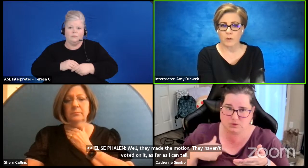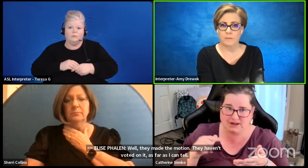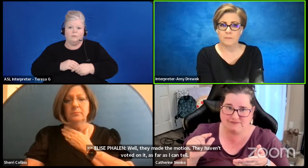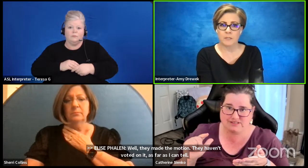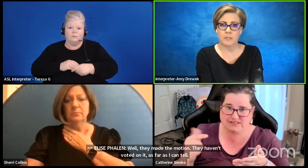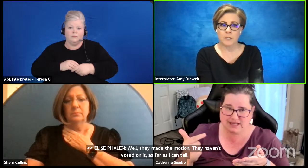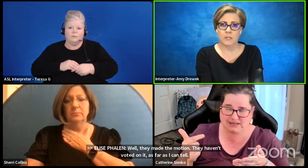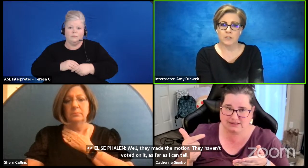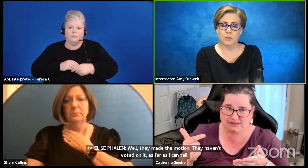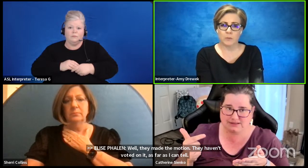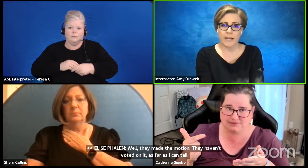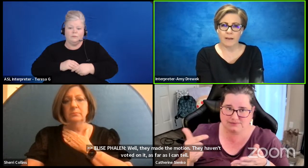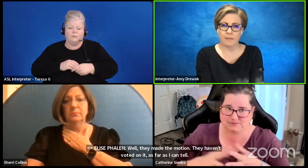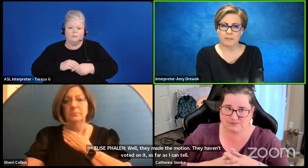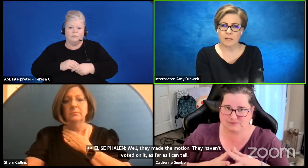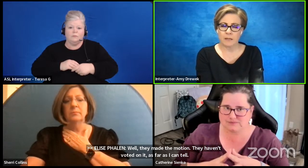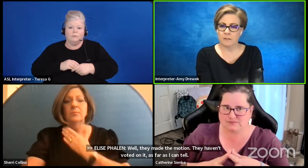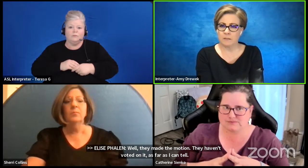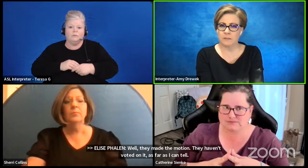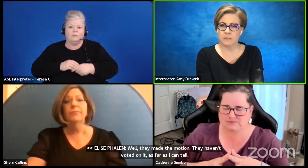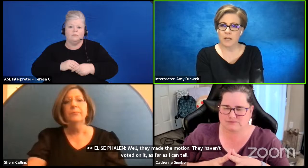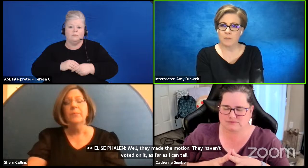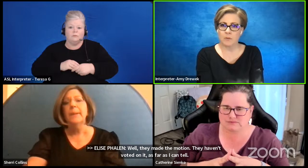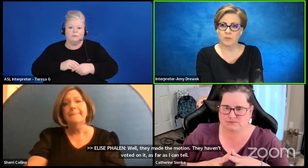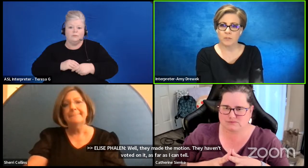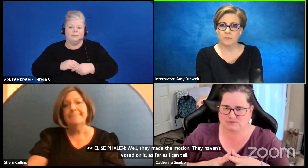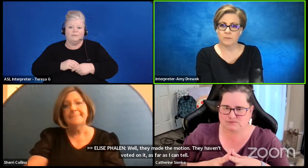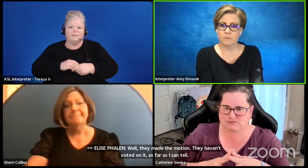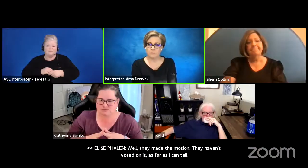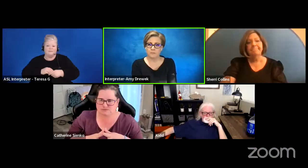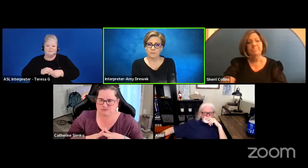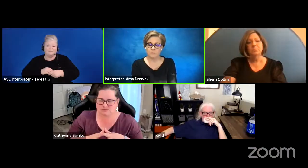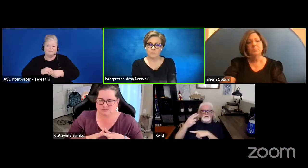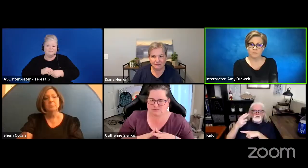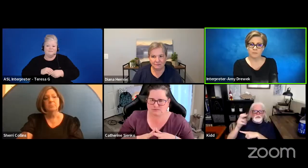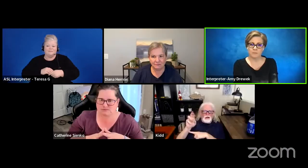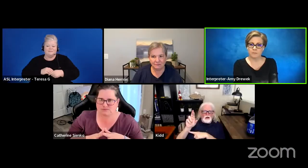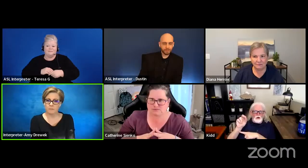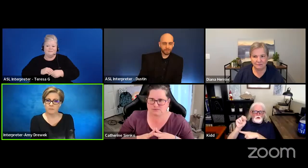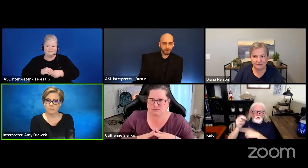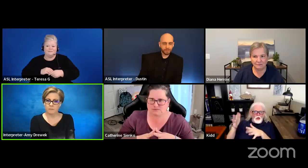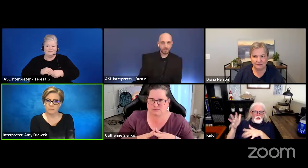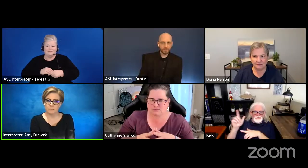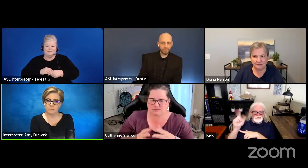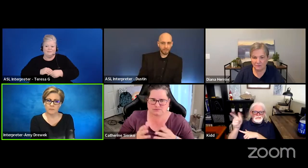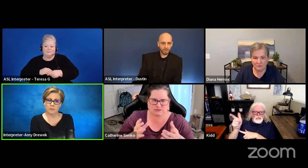That's the motion on the floor. Do we have a second to that motion?